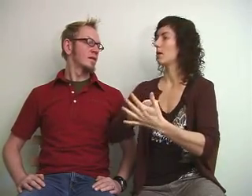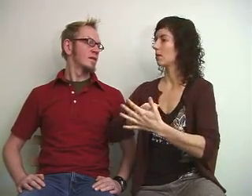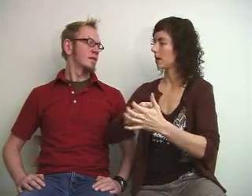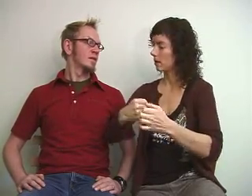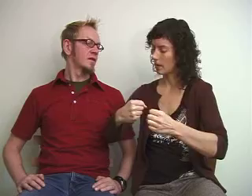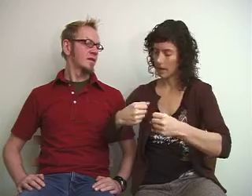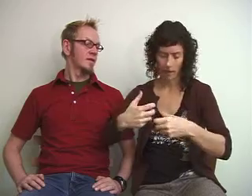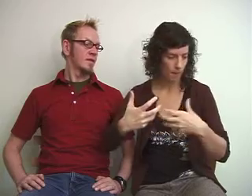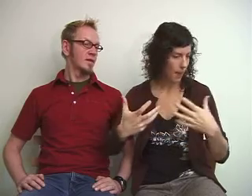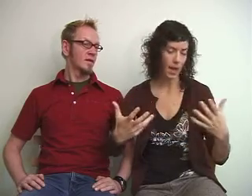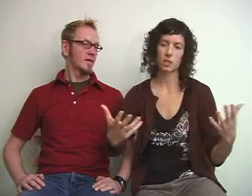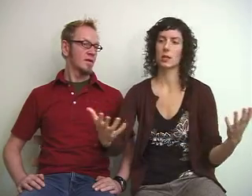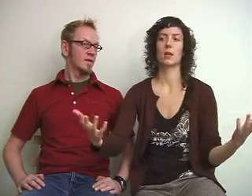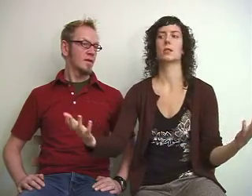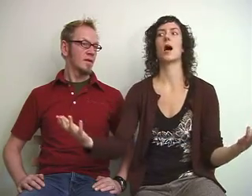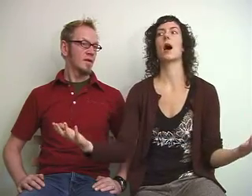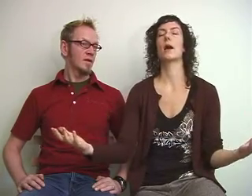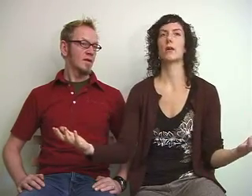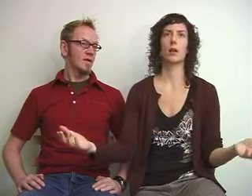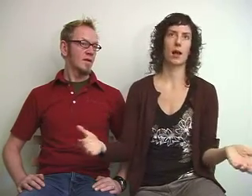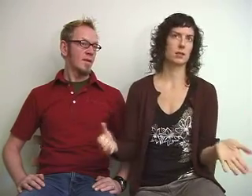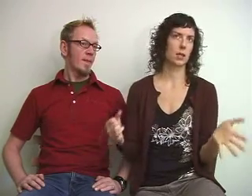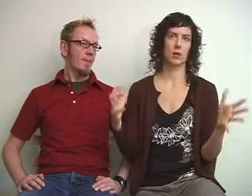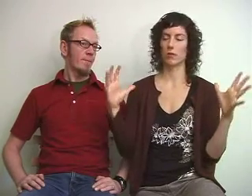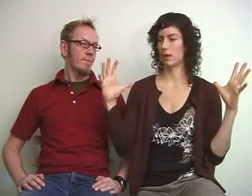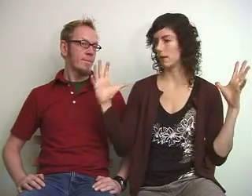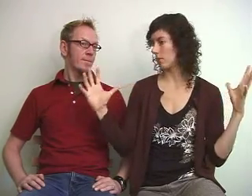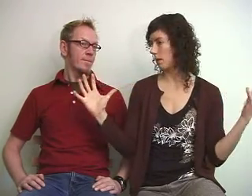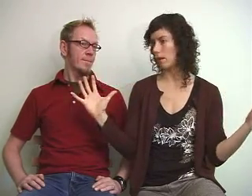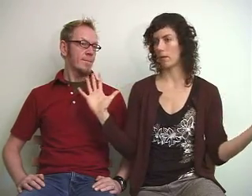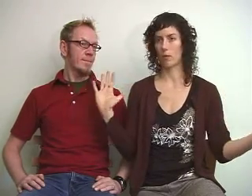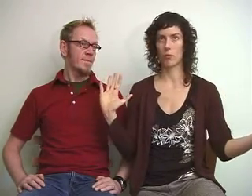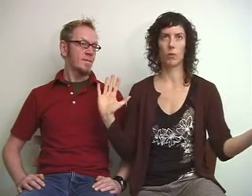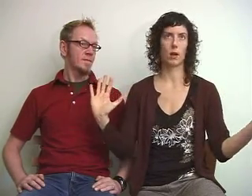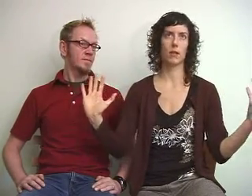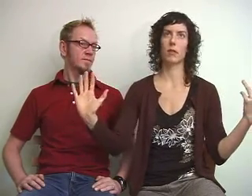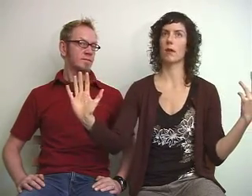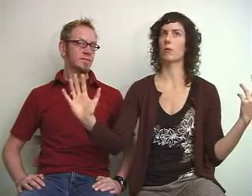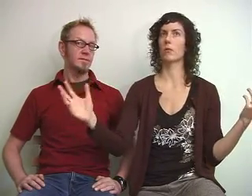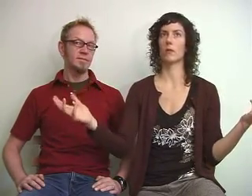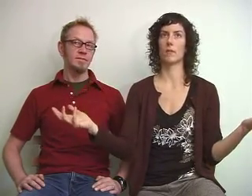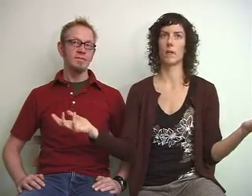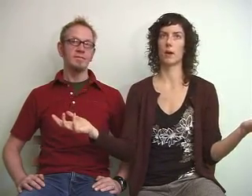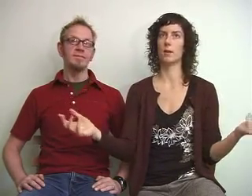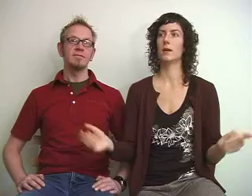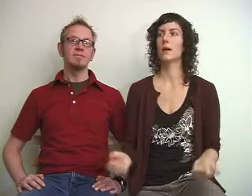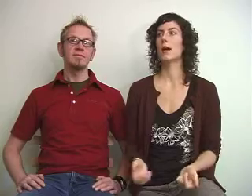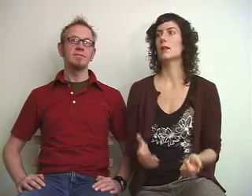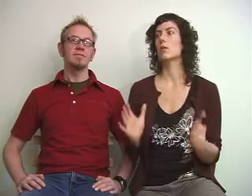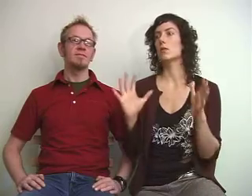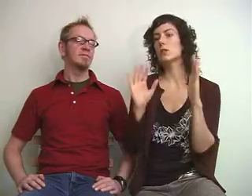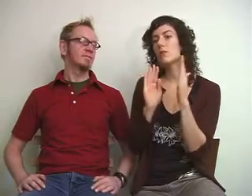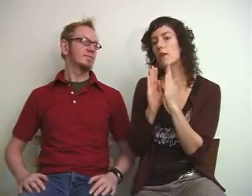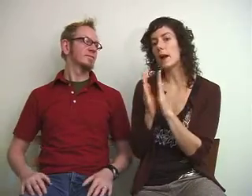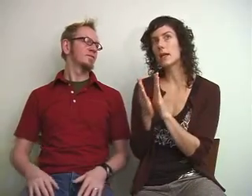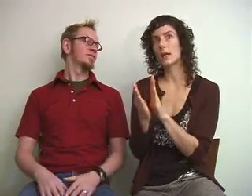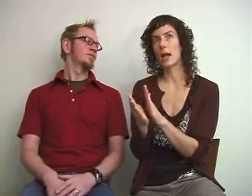about imagining the entire class that you're in a really thick room full of mud. And so you're just finding an